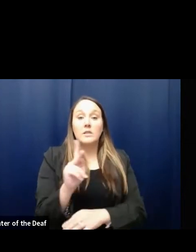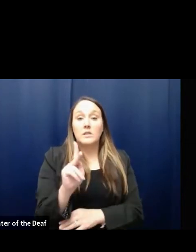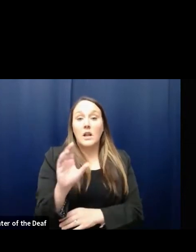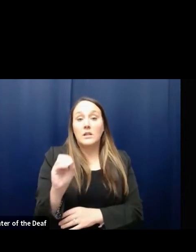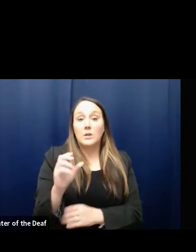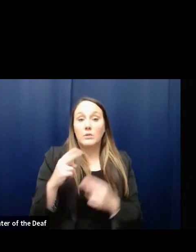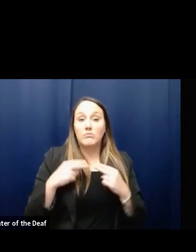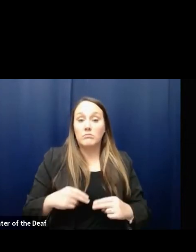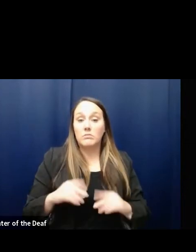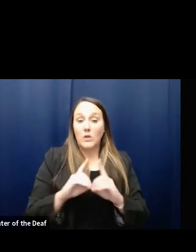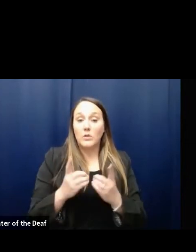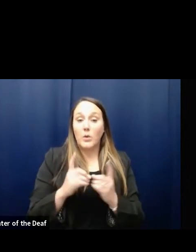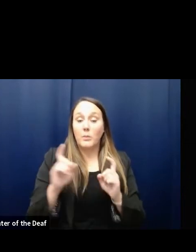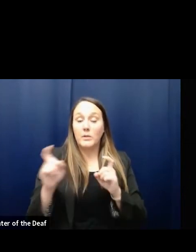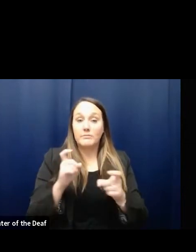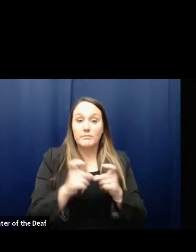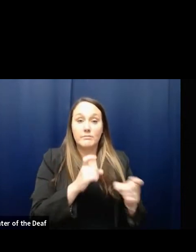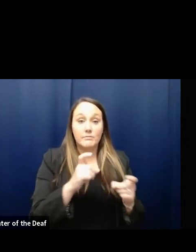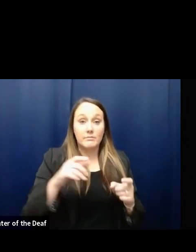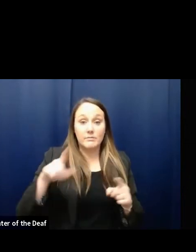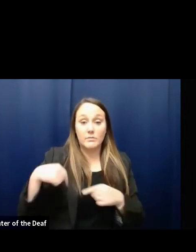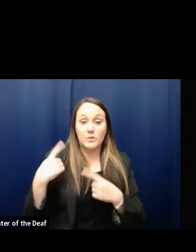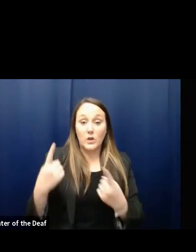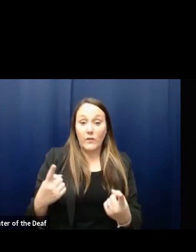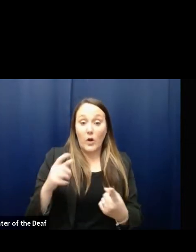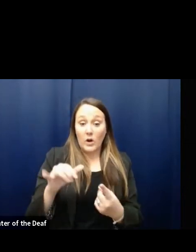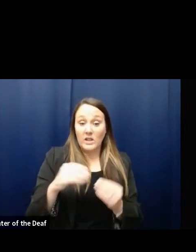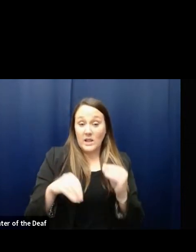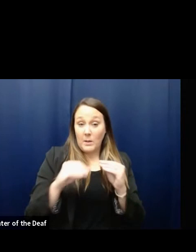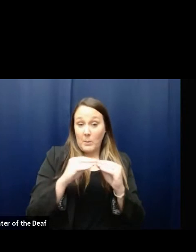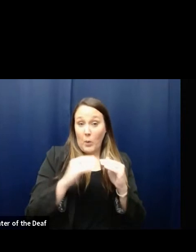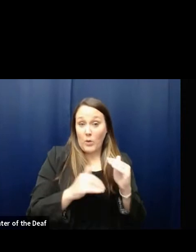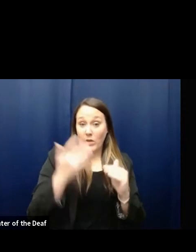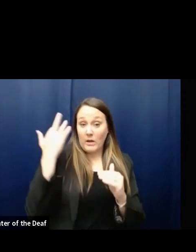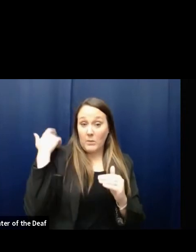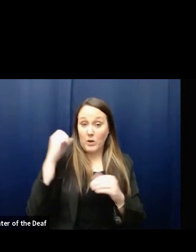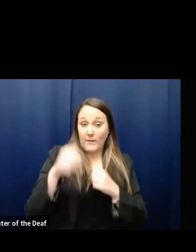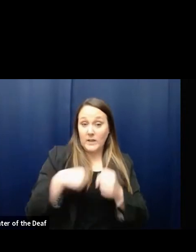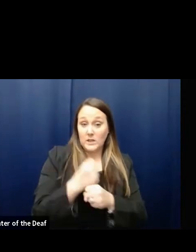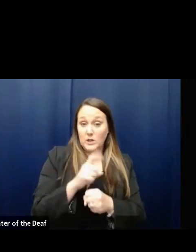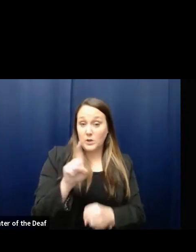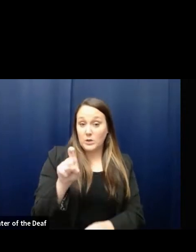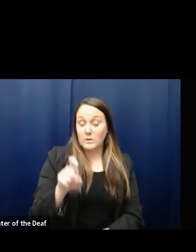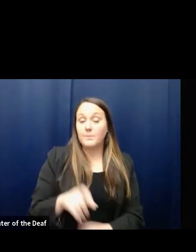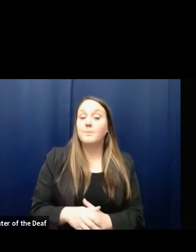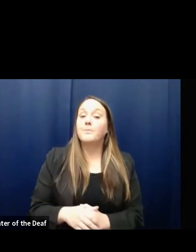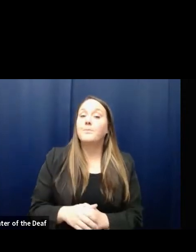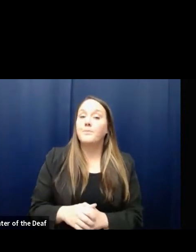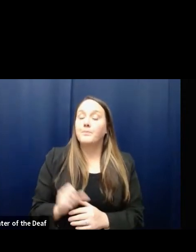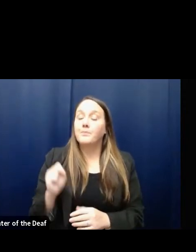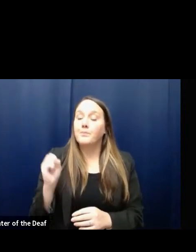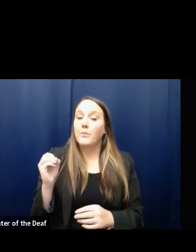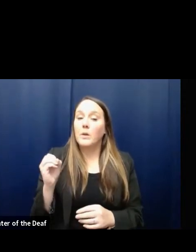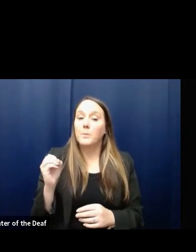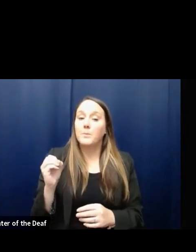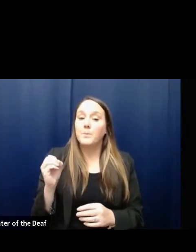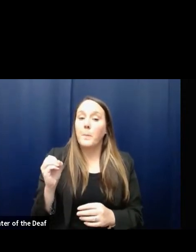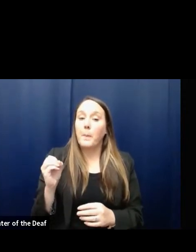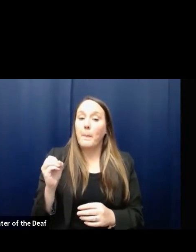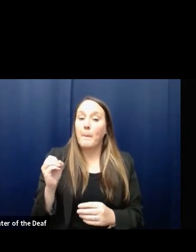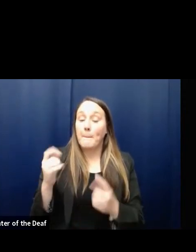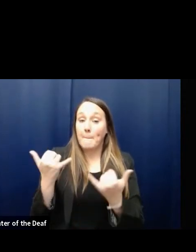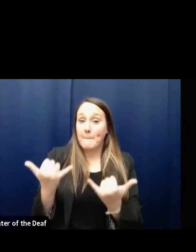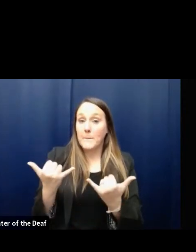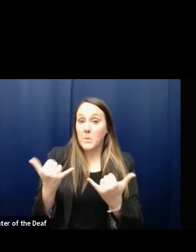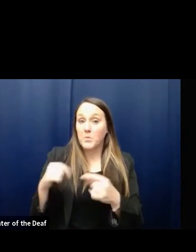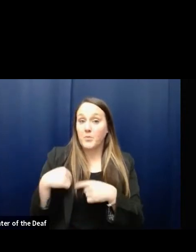Department given out thus far, and is that number higher or lower than in previous years? So as of